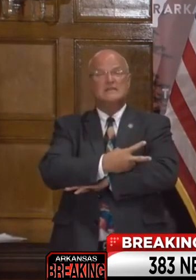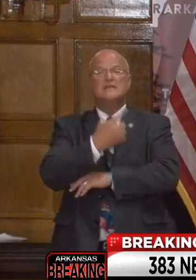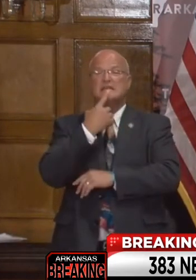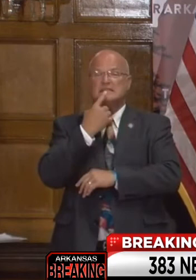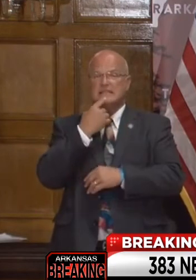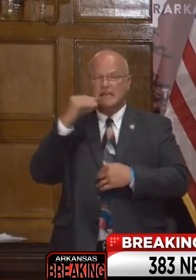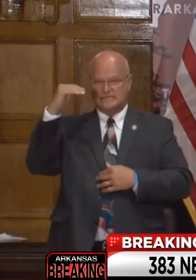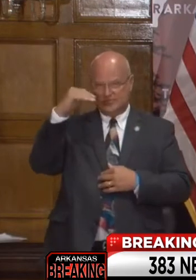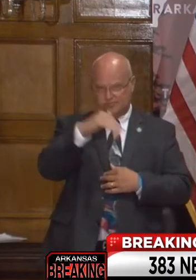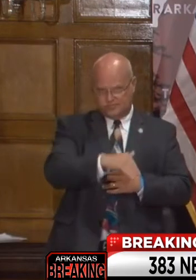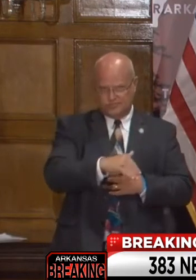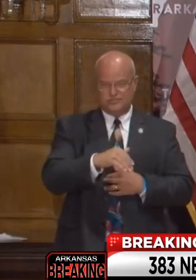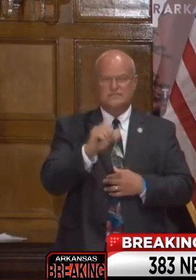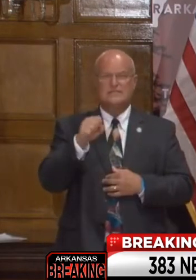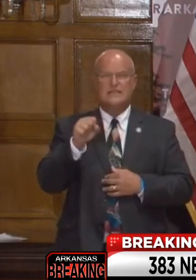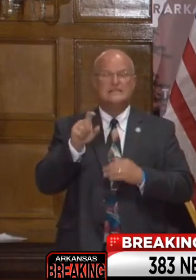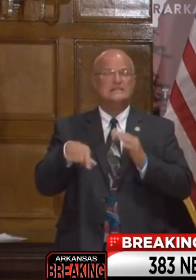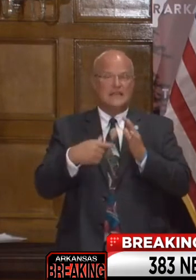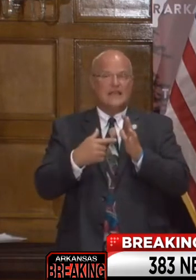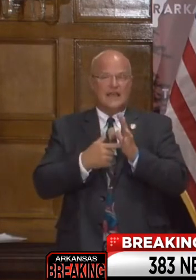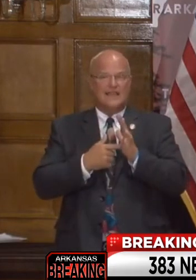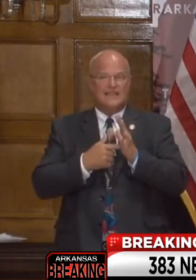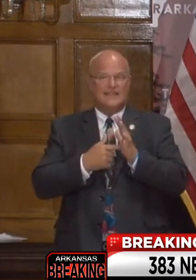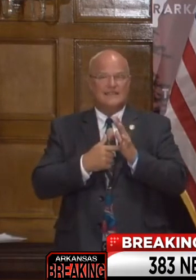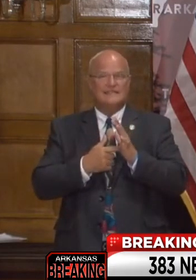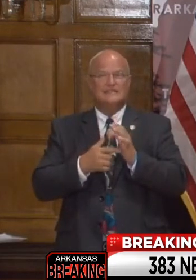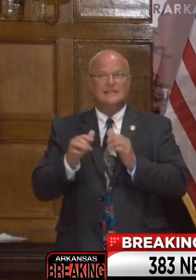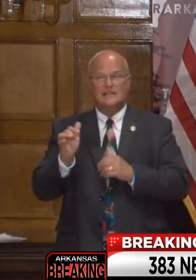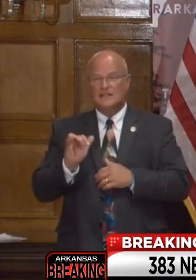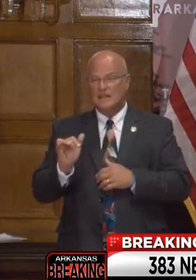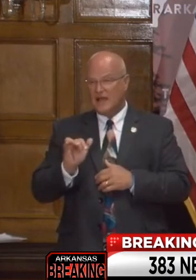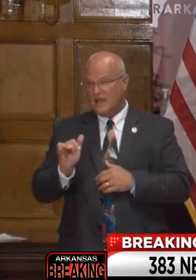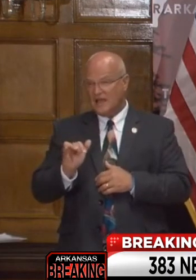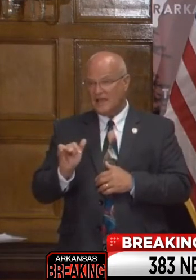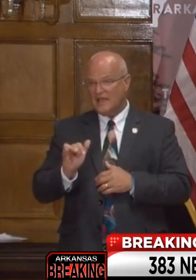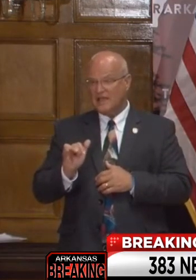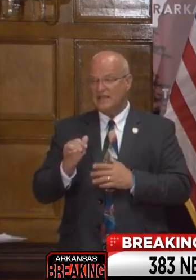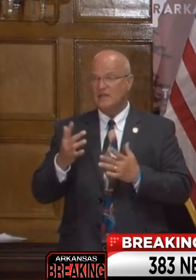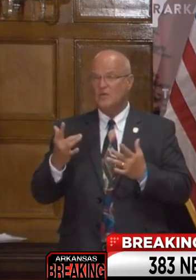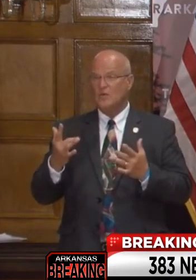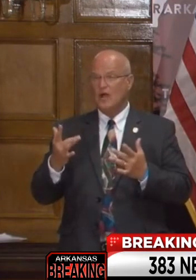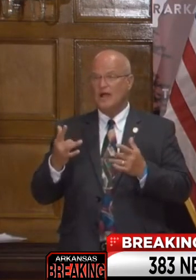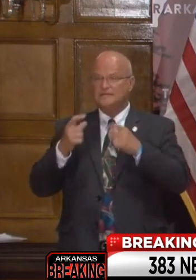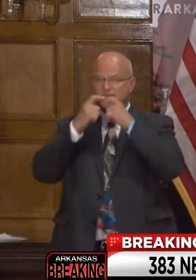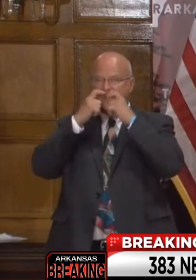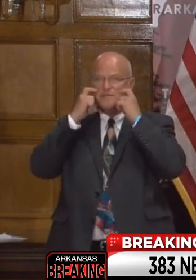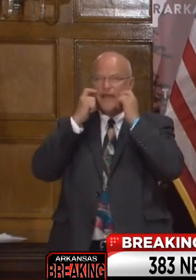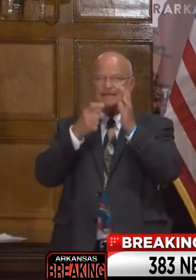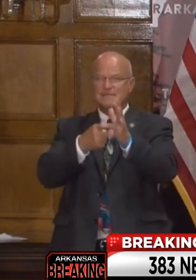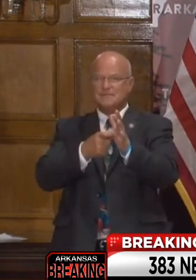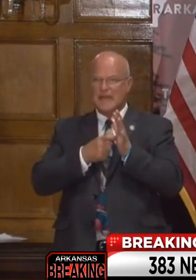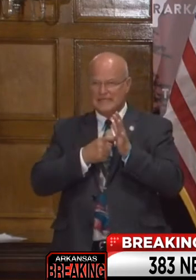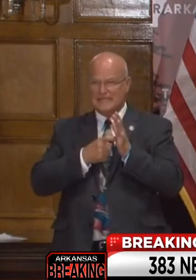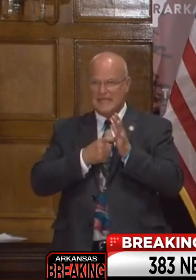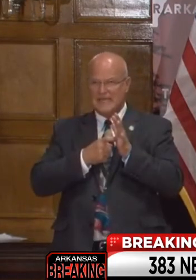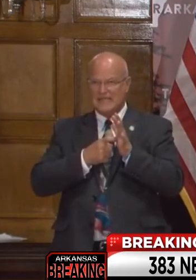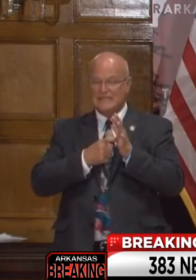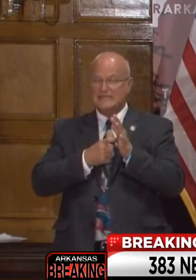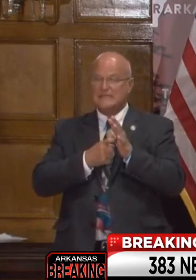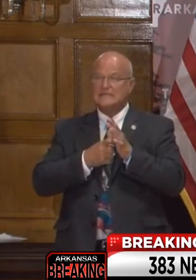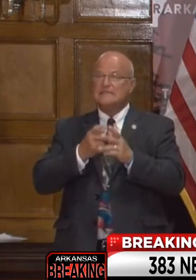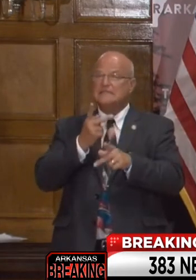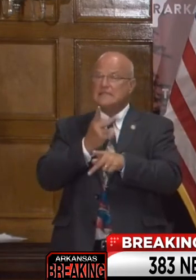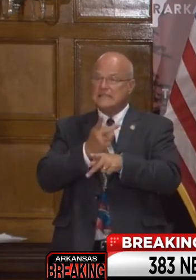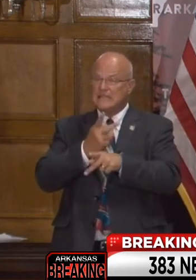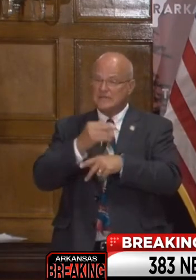say that there's a downward trend. And this is most likely attributable to the mask mandate. And in order to keep that